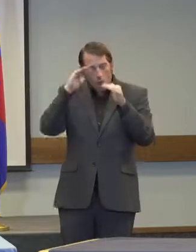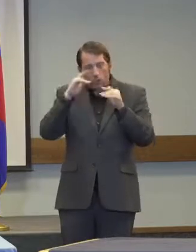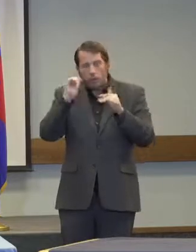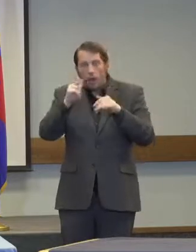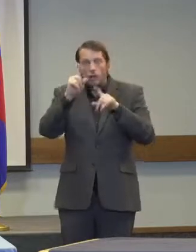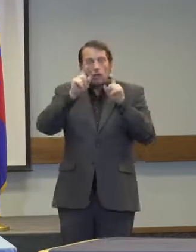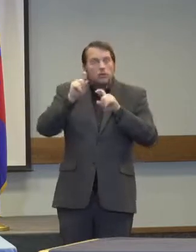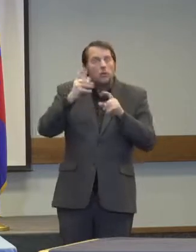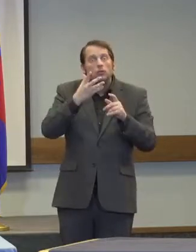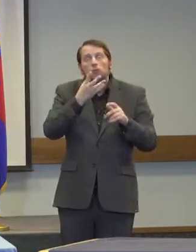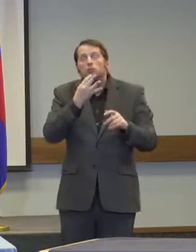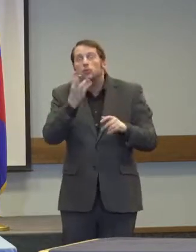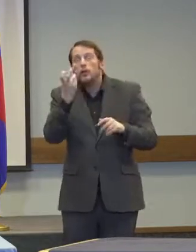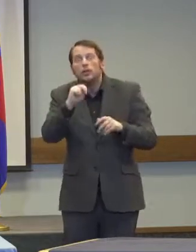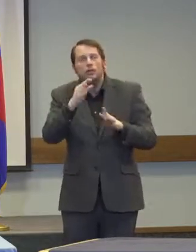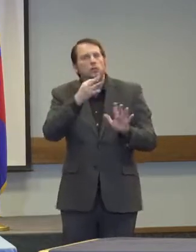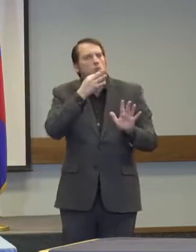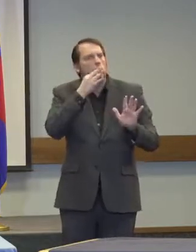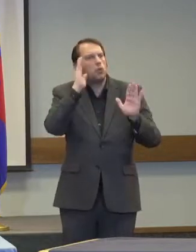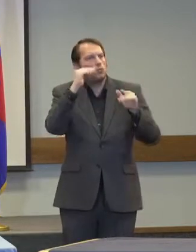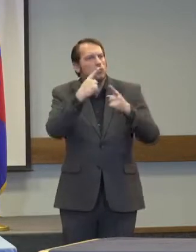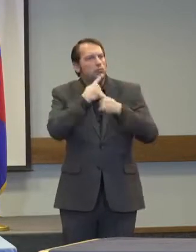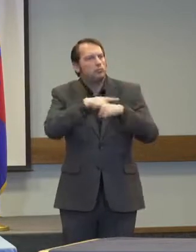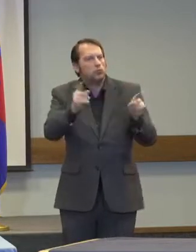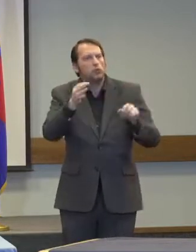have resulted from those conversations.